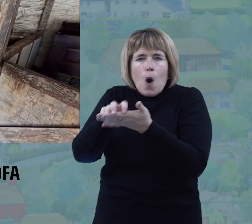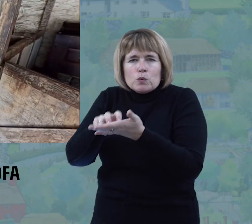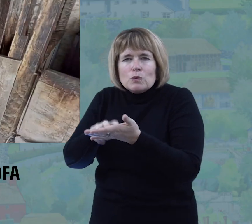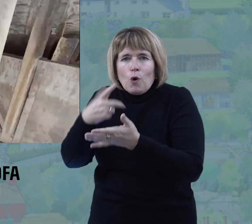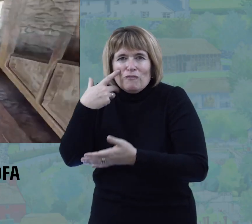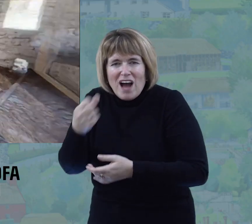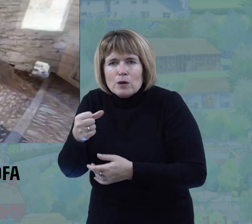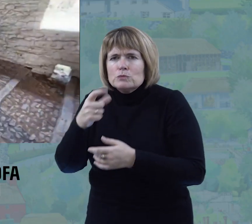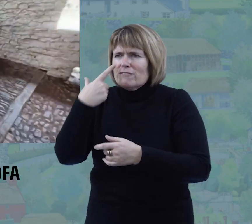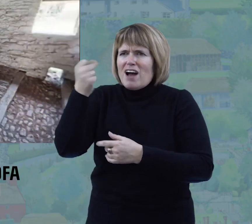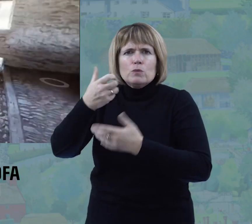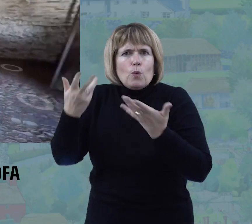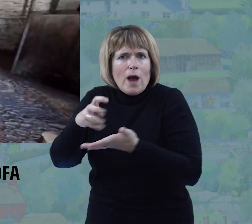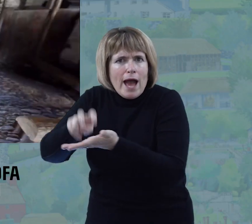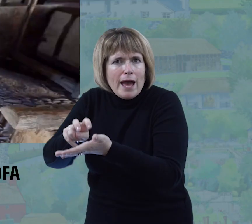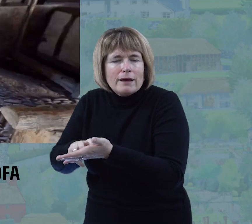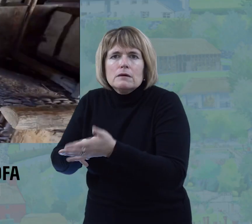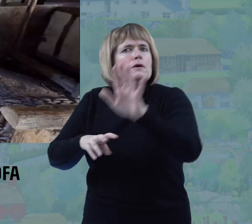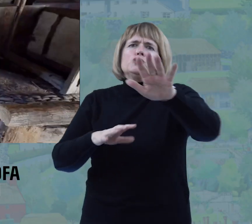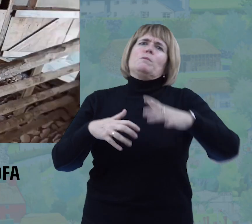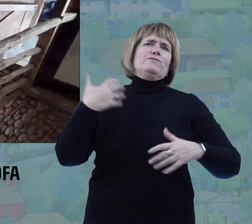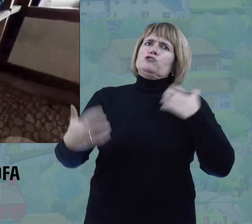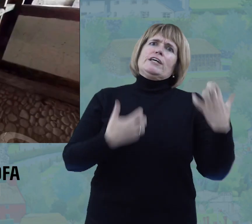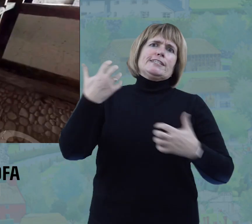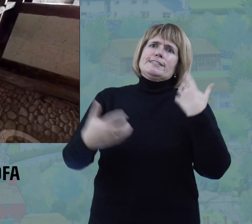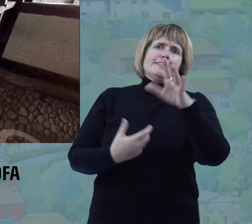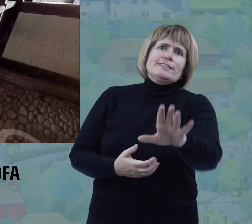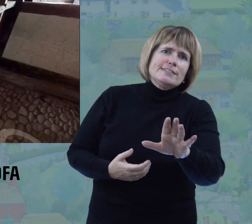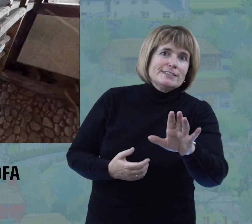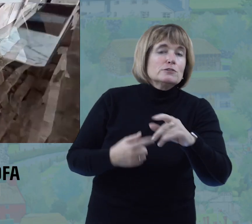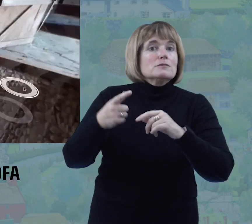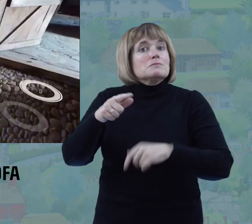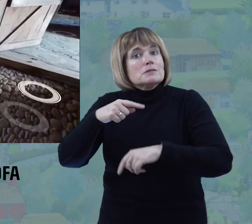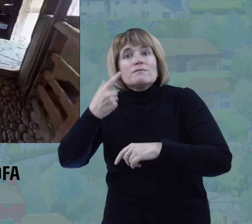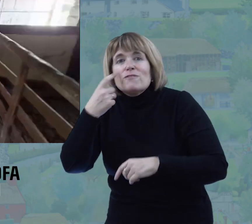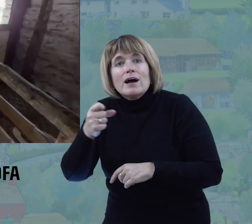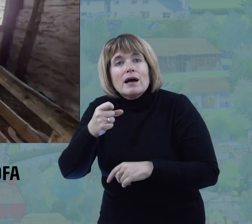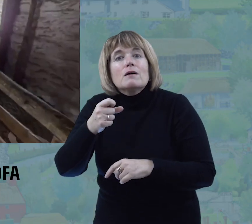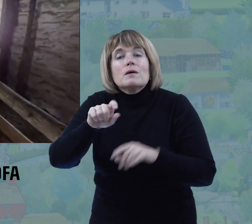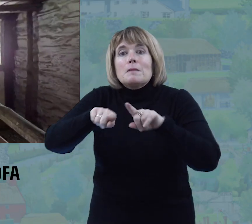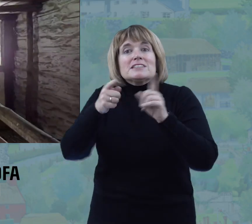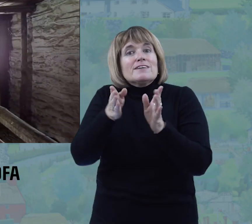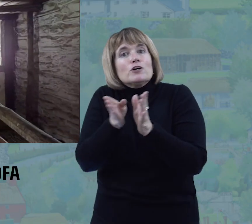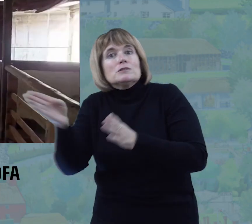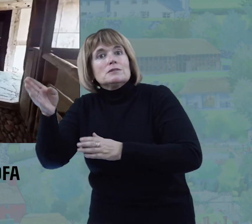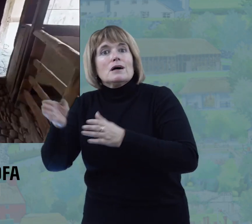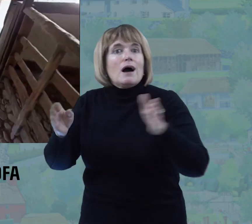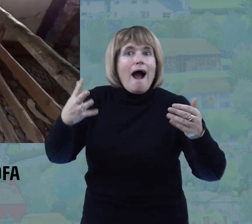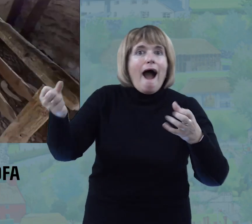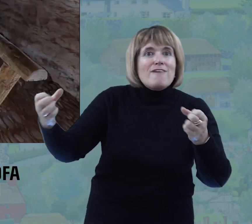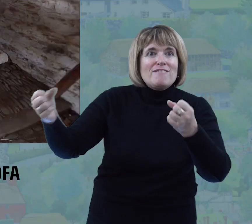what you found and where you found it. And don't be frustrated if you don't find anything straight away, as all areas will